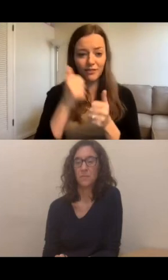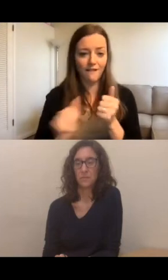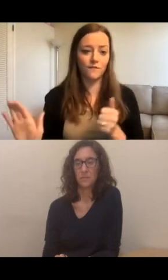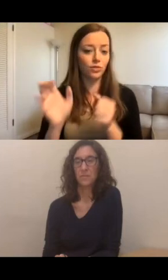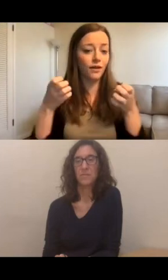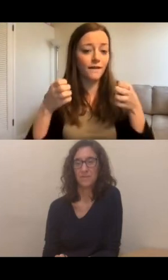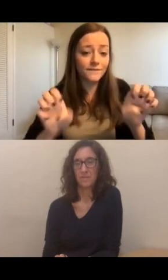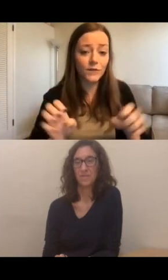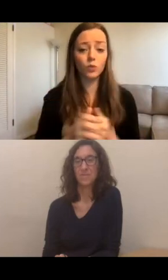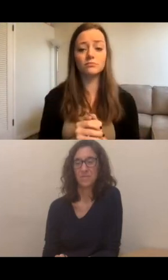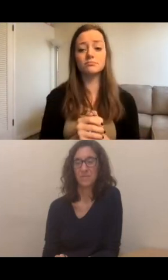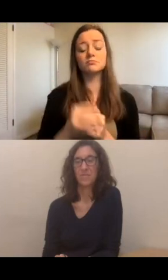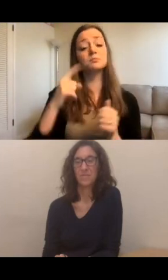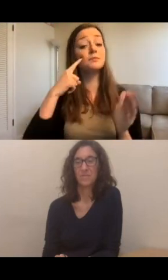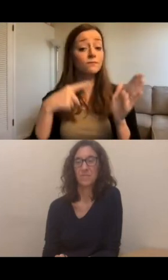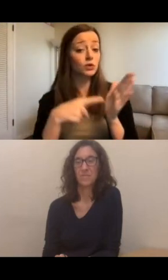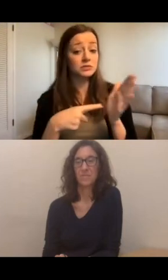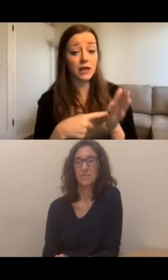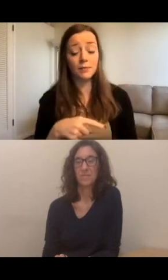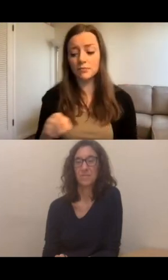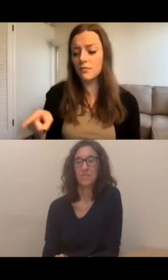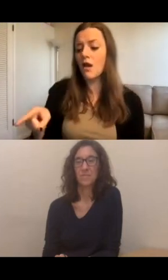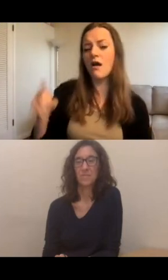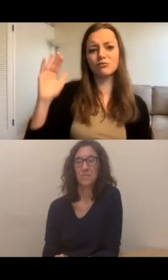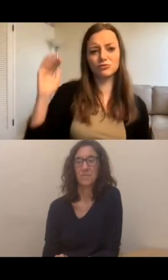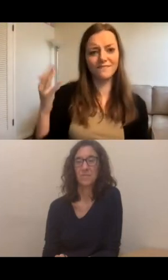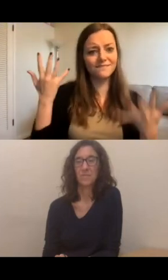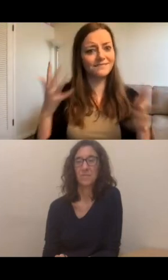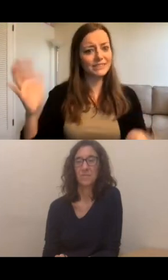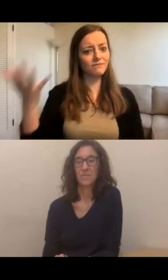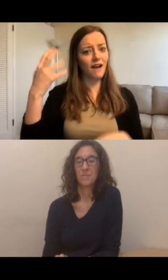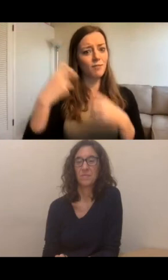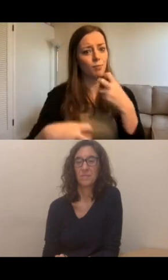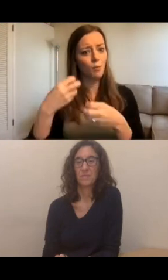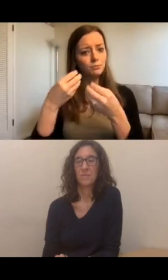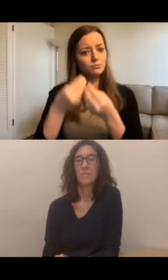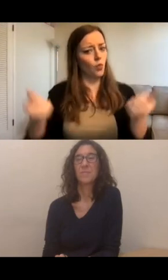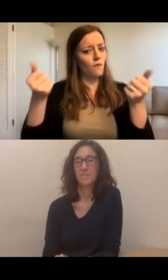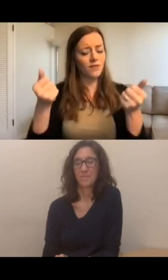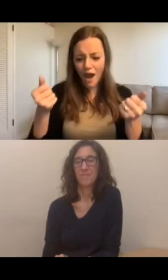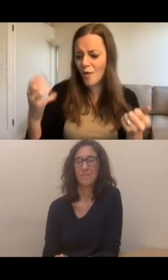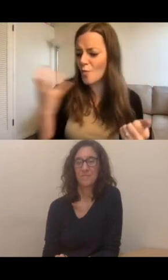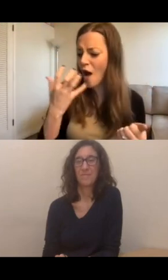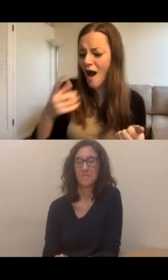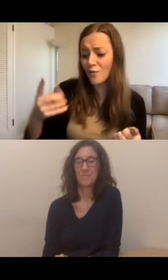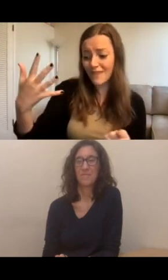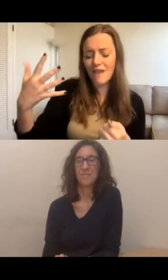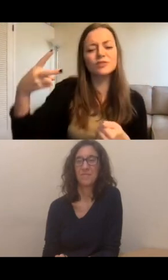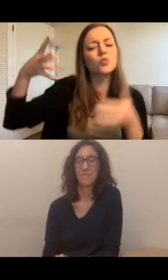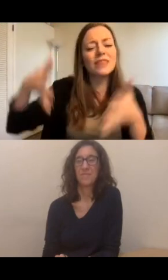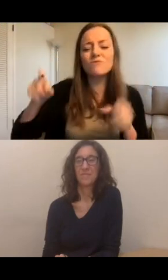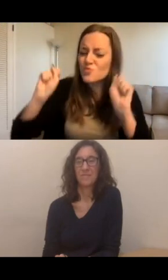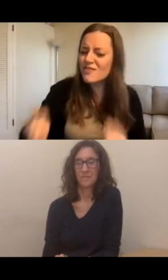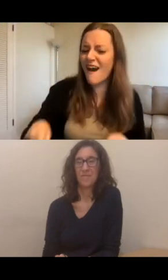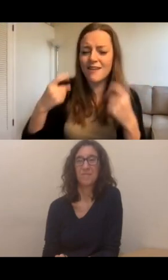level. Second, reinforce each effort. For example, a child finished 5 problems. 2 more to go. You can do it.